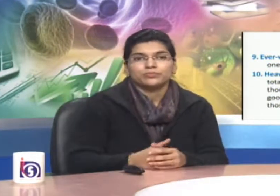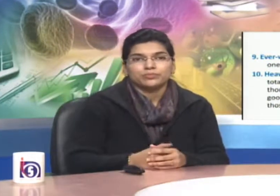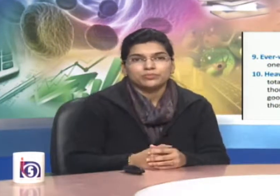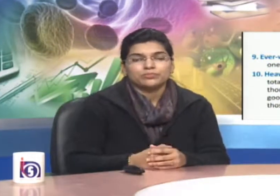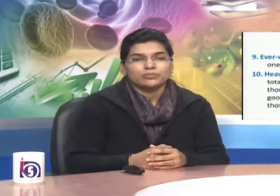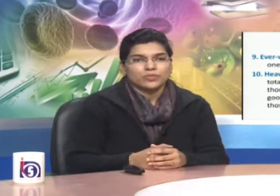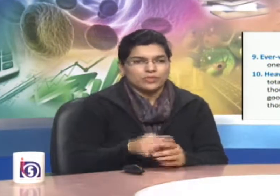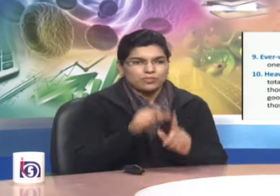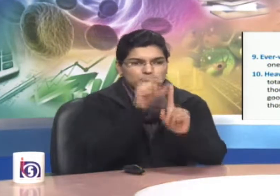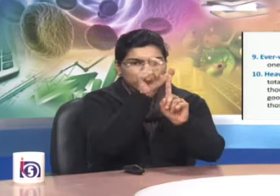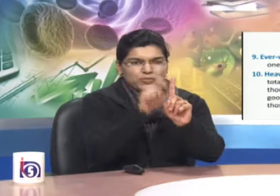Ninth word is